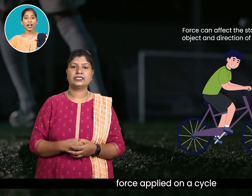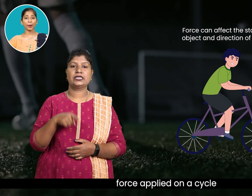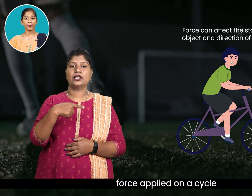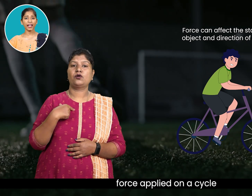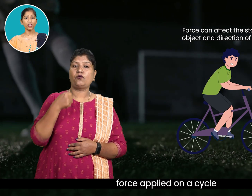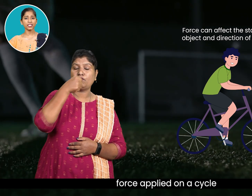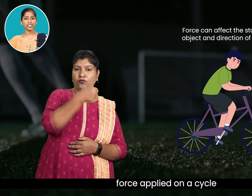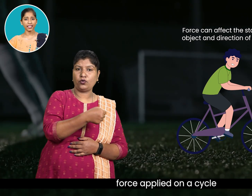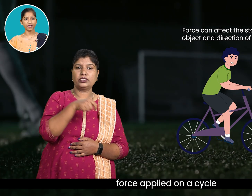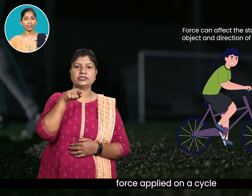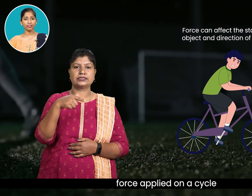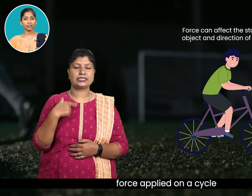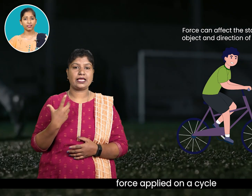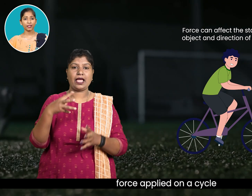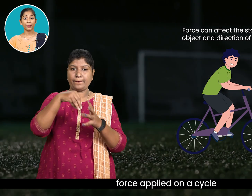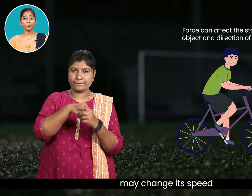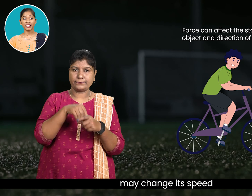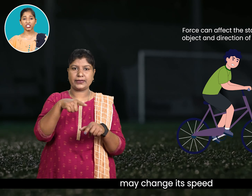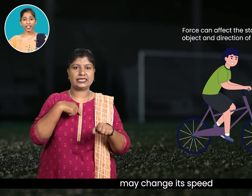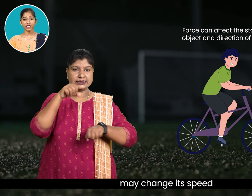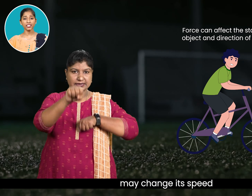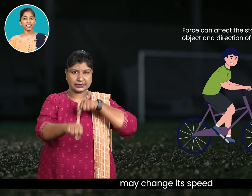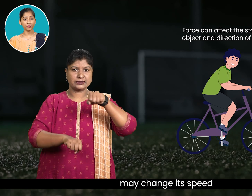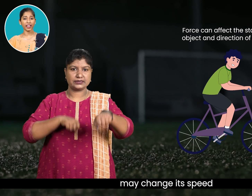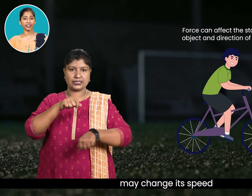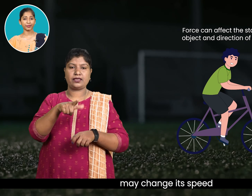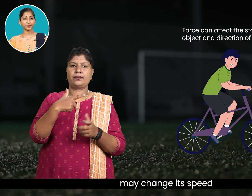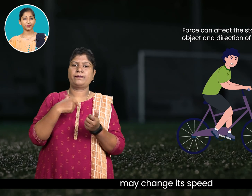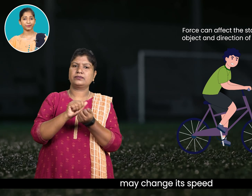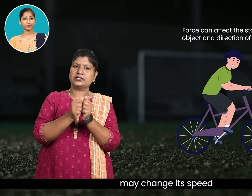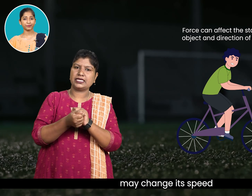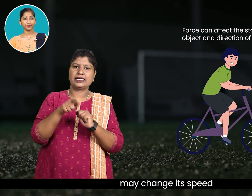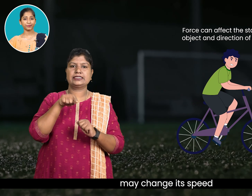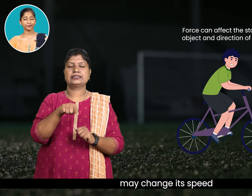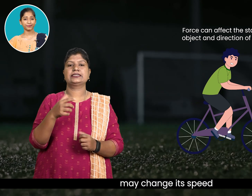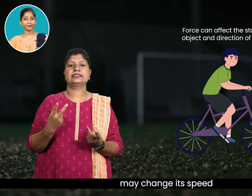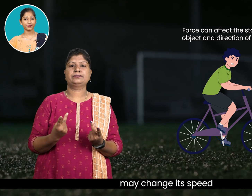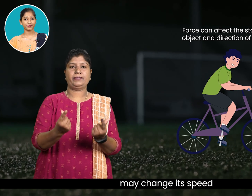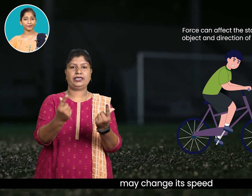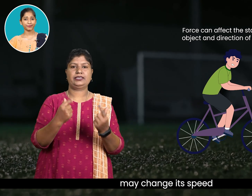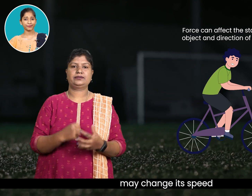Force applied on a cycle may change its speed.